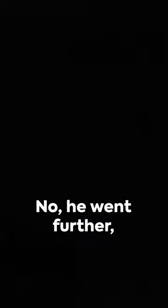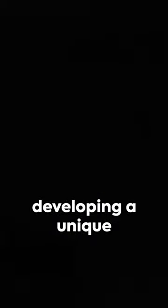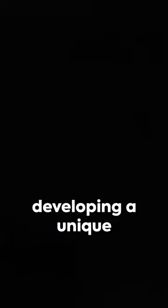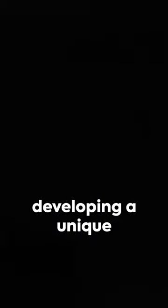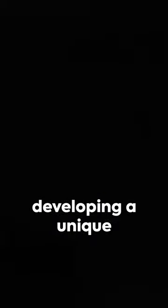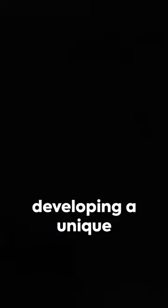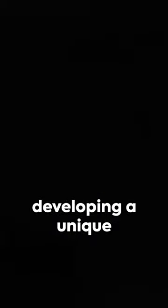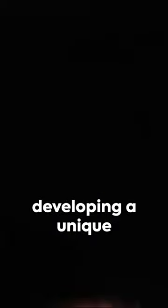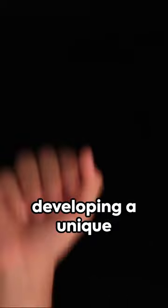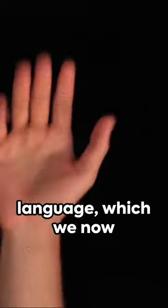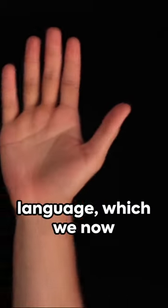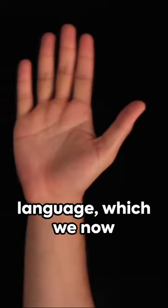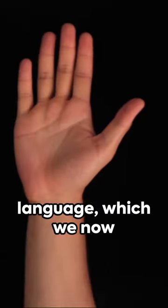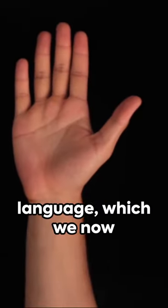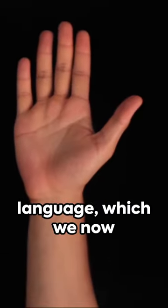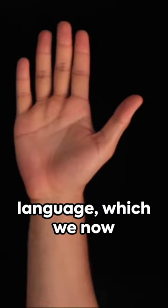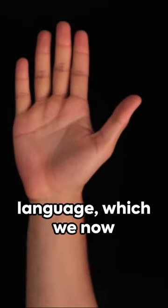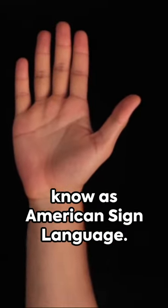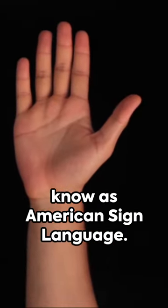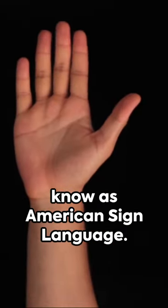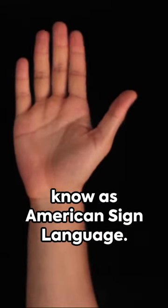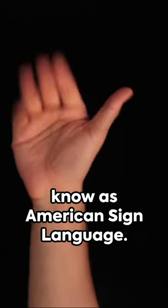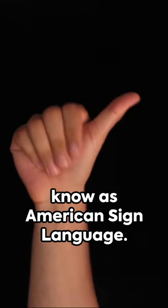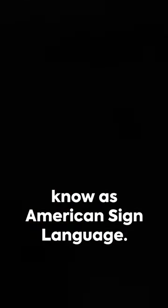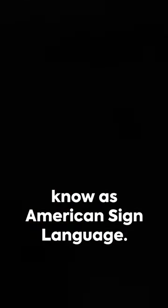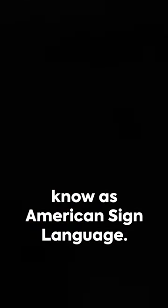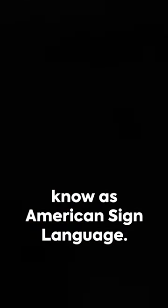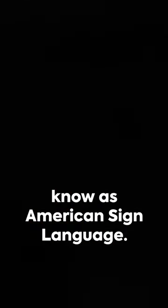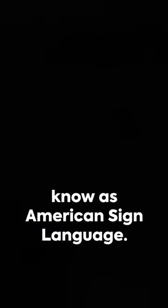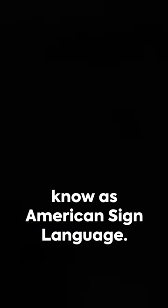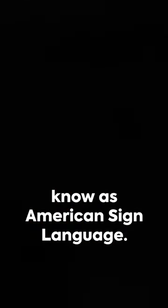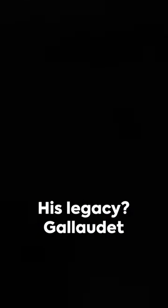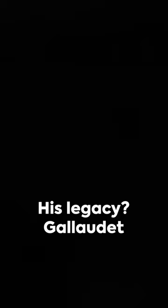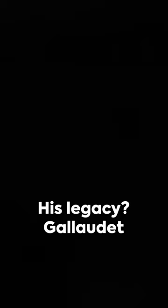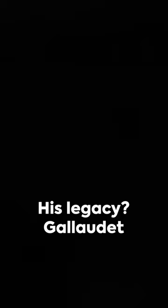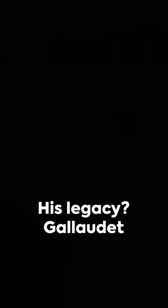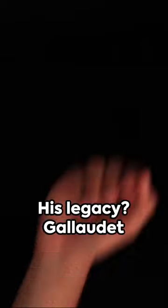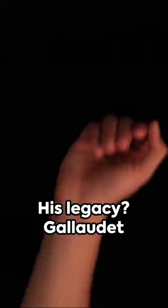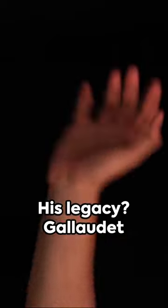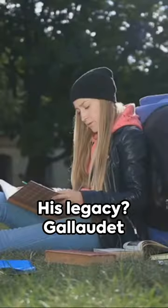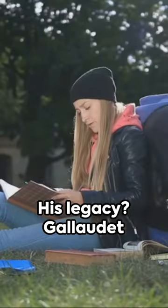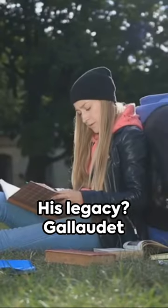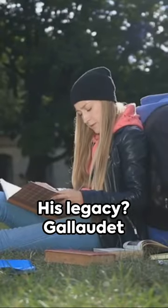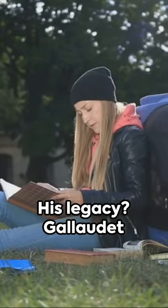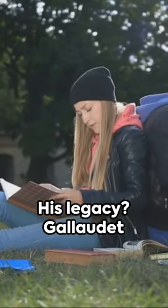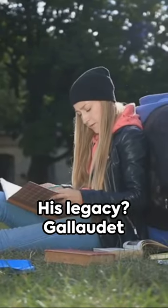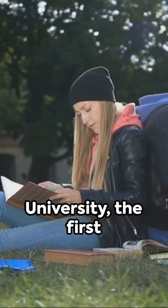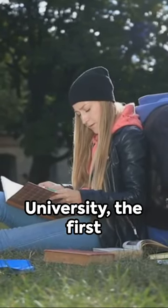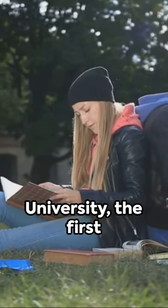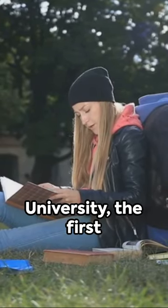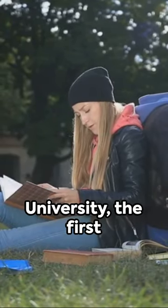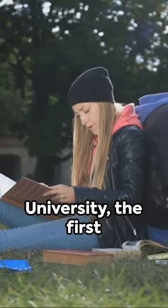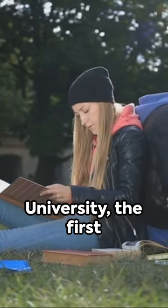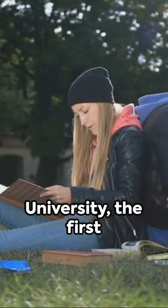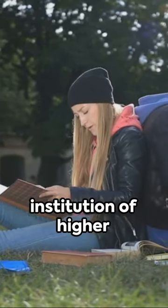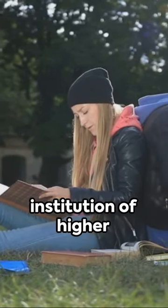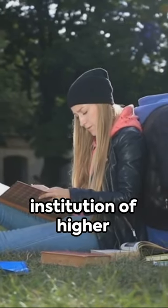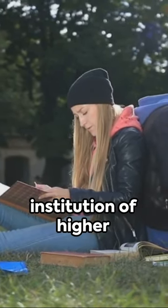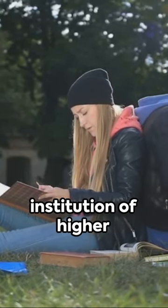further, developing a unique language which we now know as American Sign Language. His legacy? Gallaudet University, the first institution